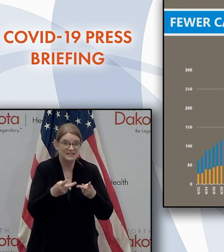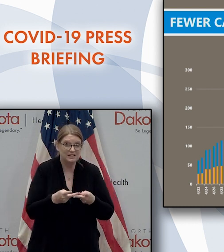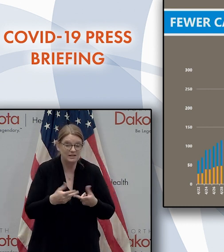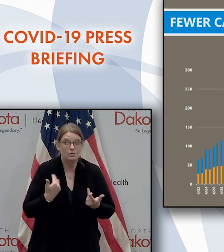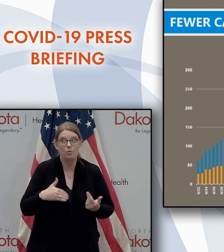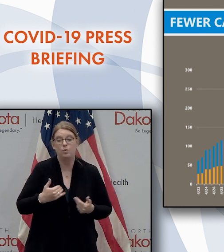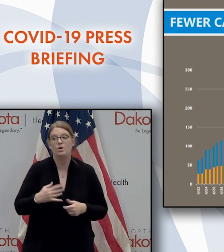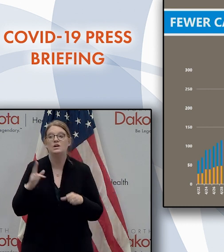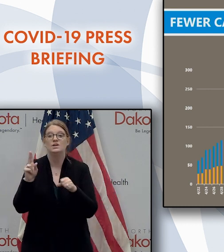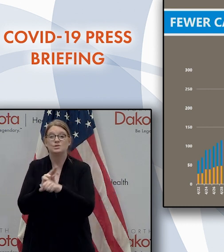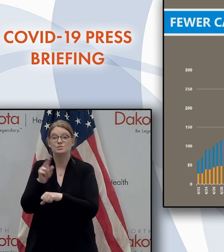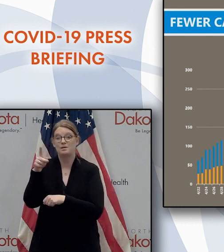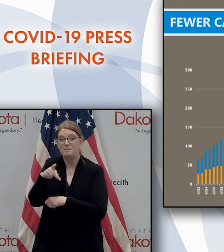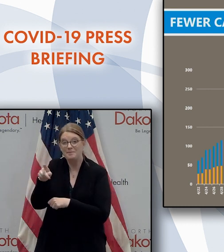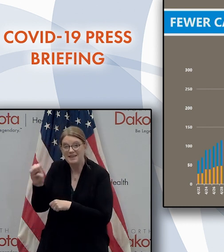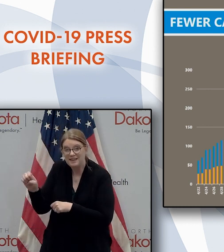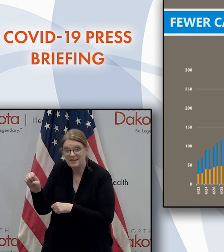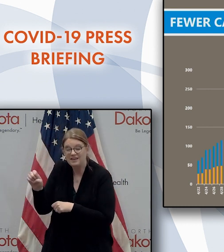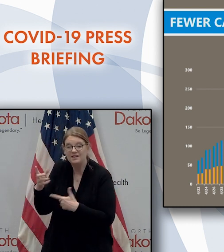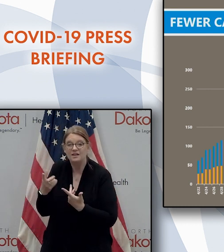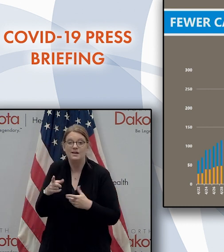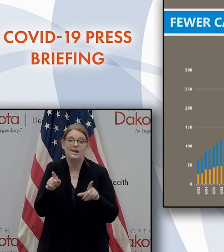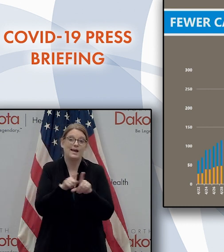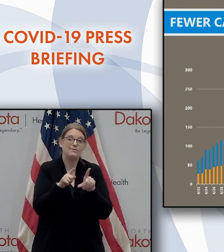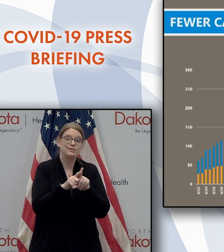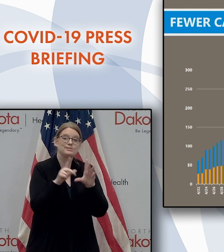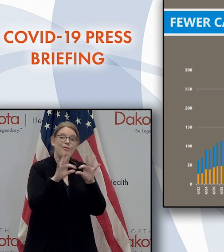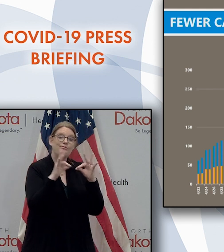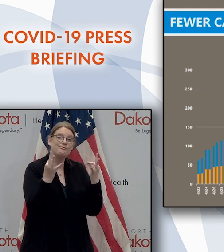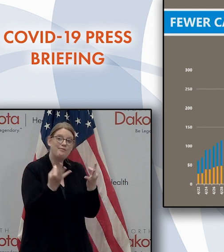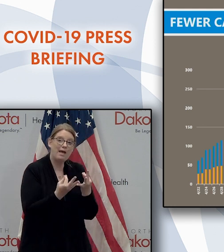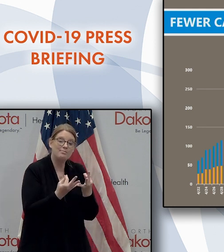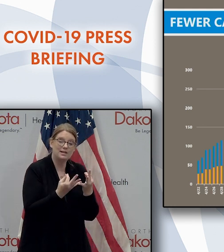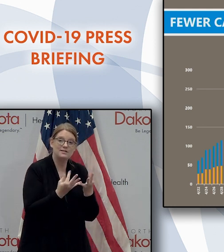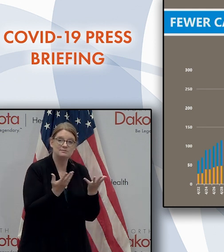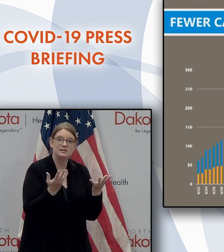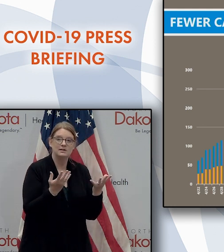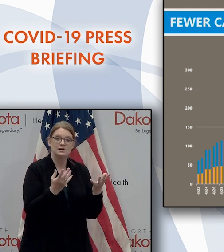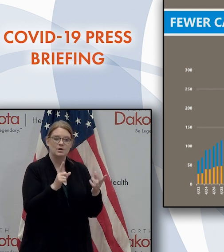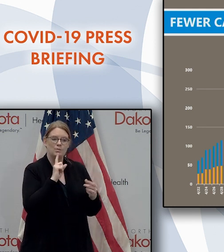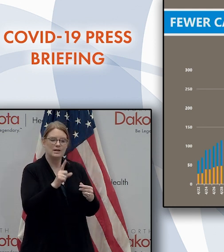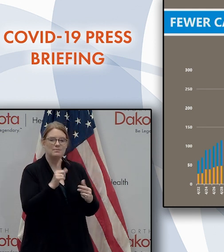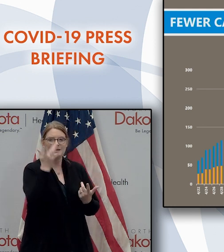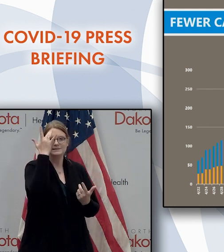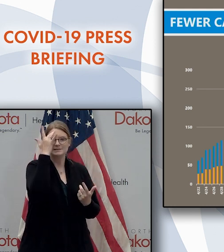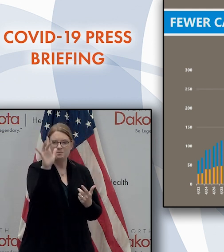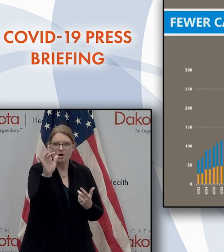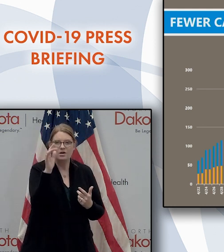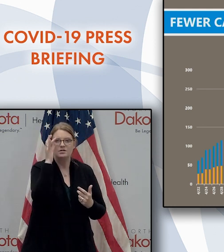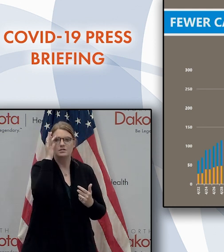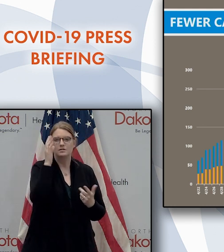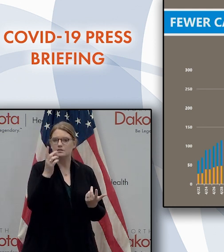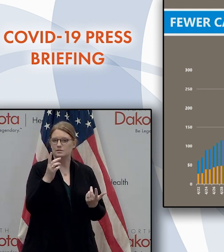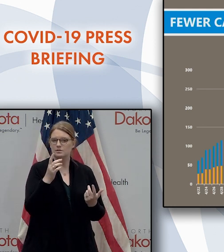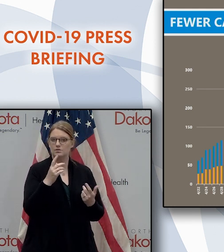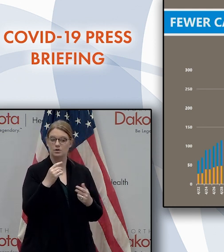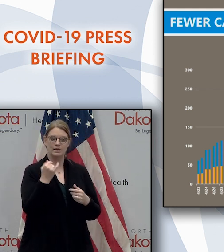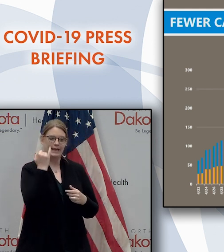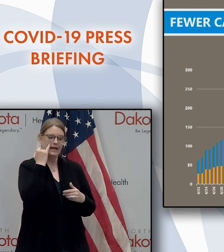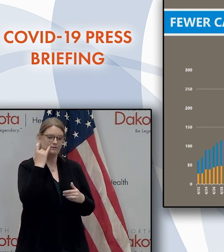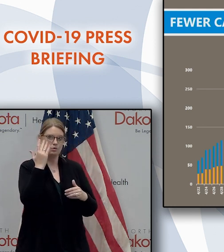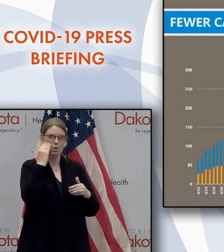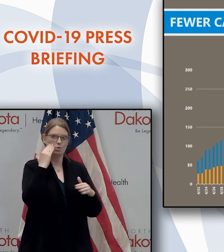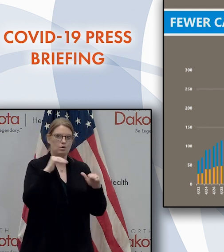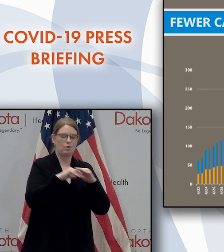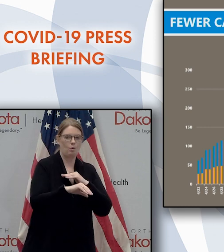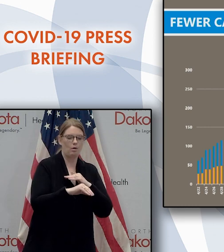use of PPE, and of course family members as also being smart in terms of their visitation. And so again, this is